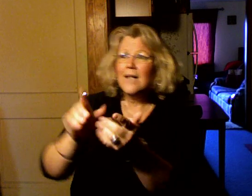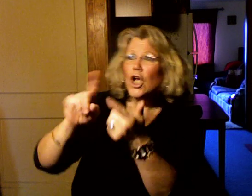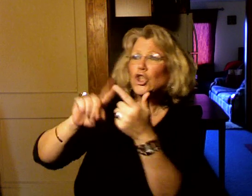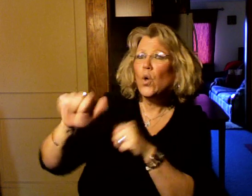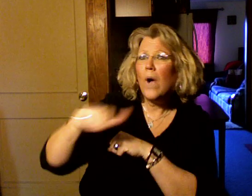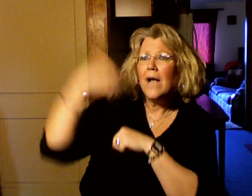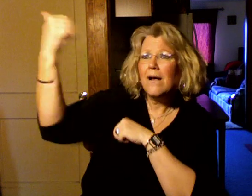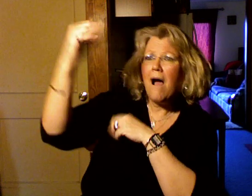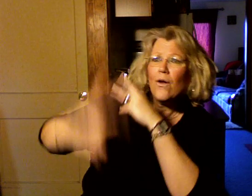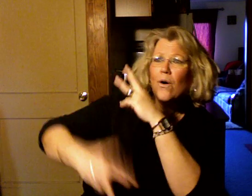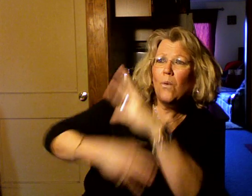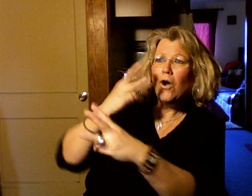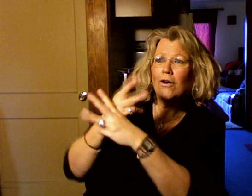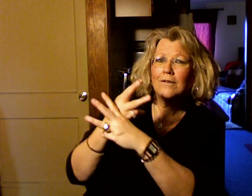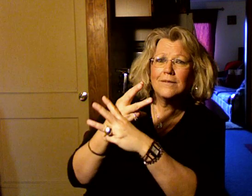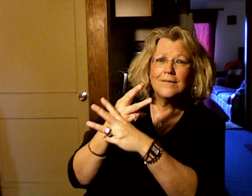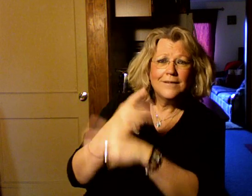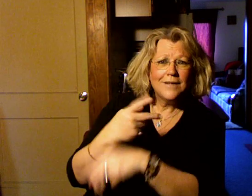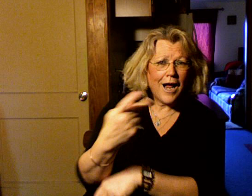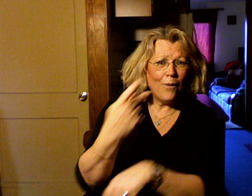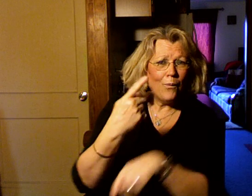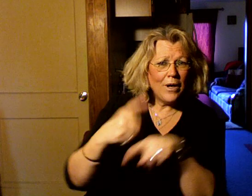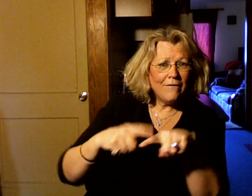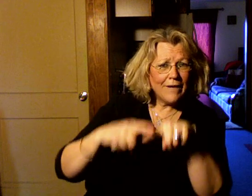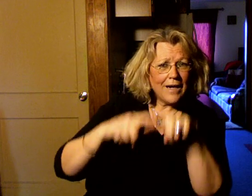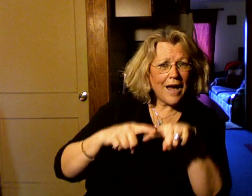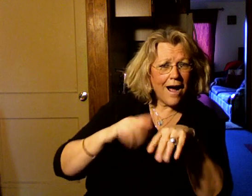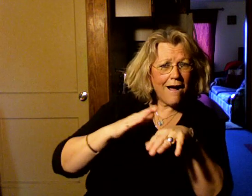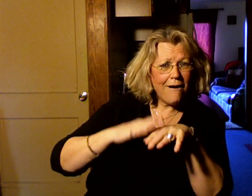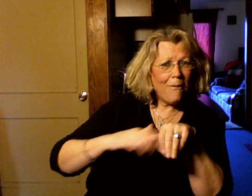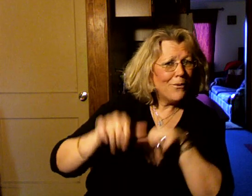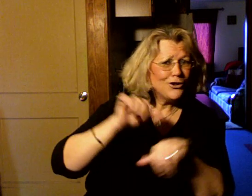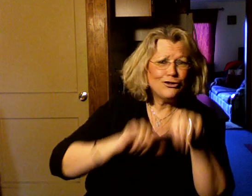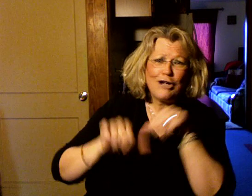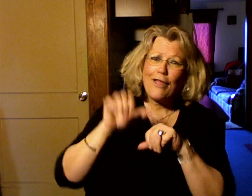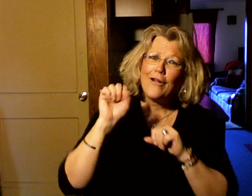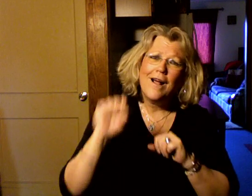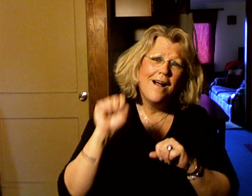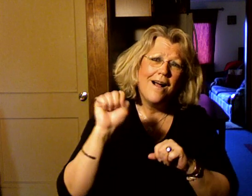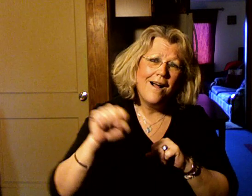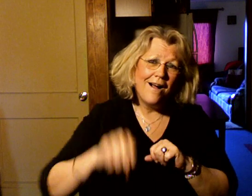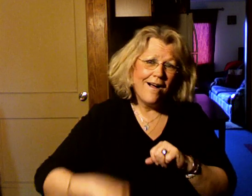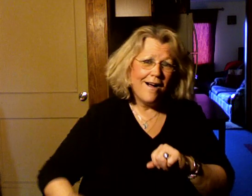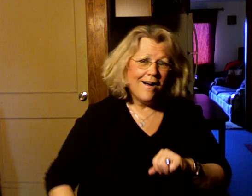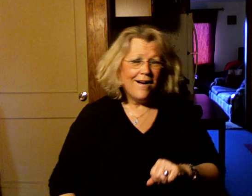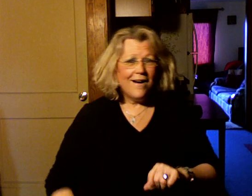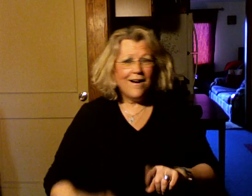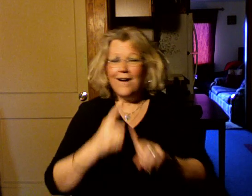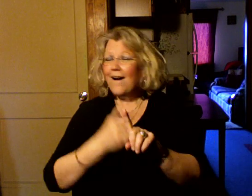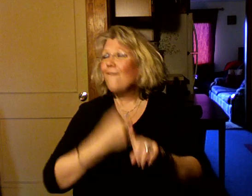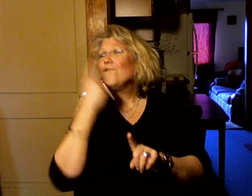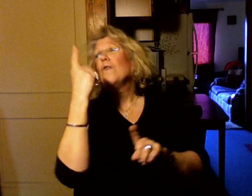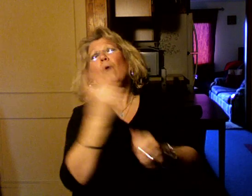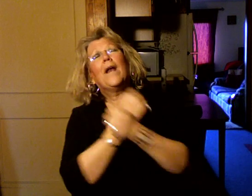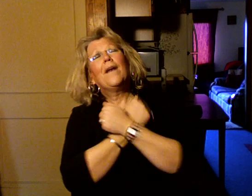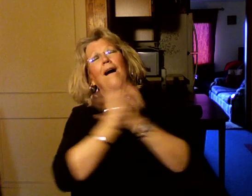meet to another world. And we rely on each other. From one